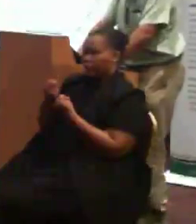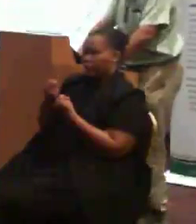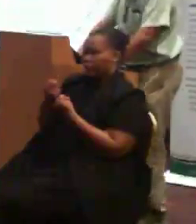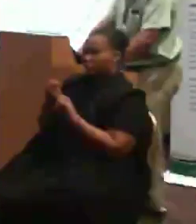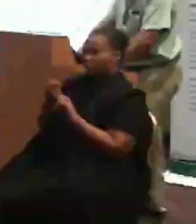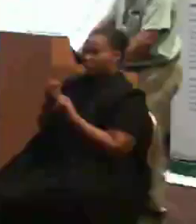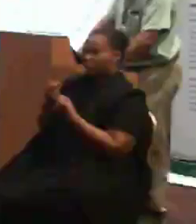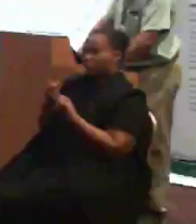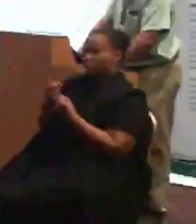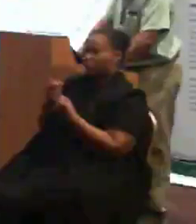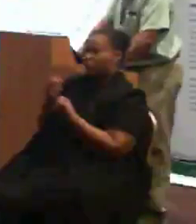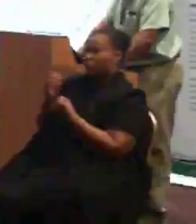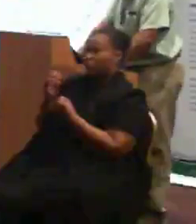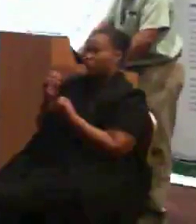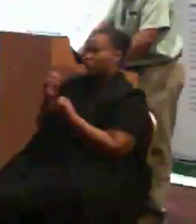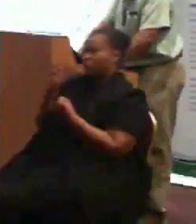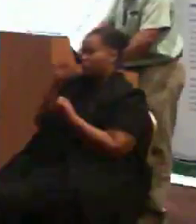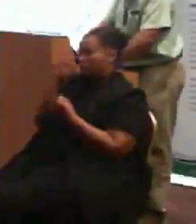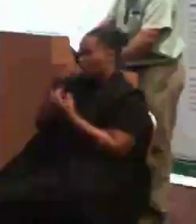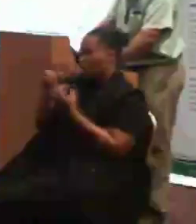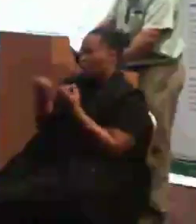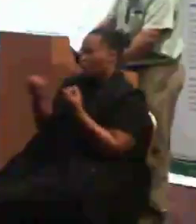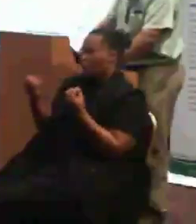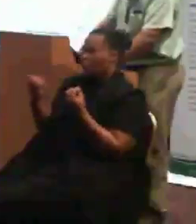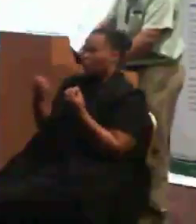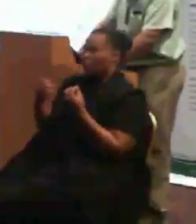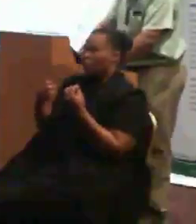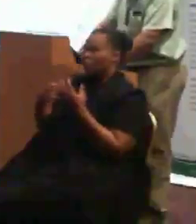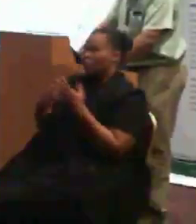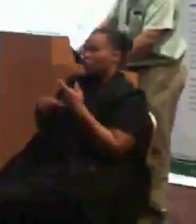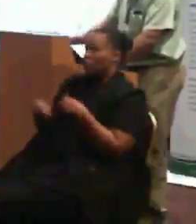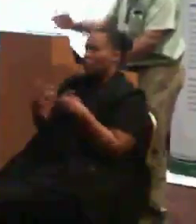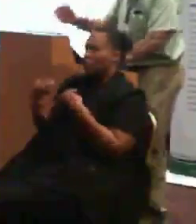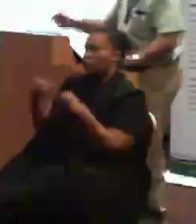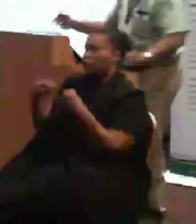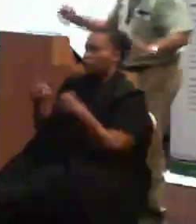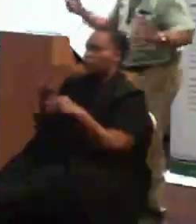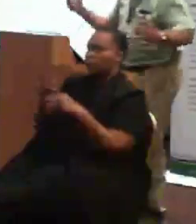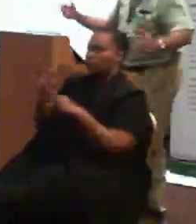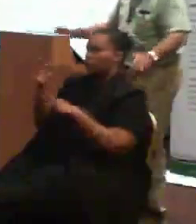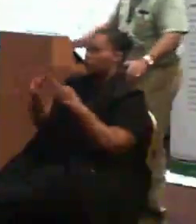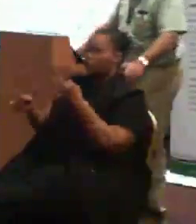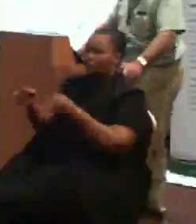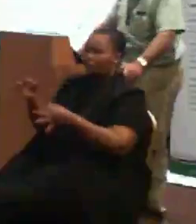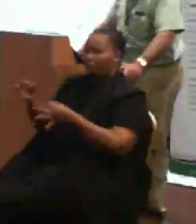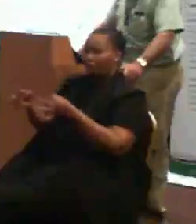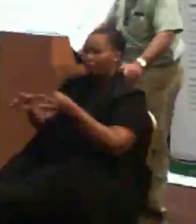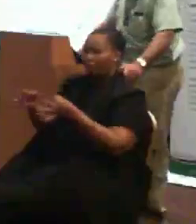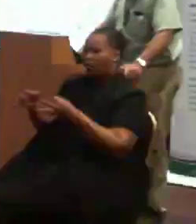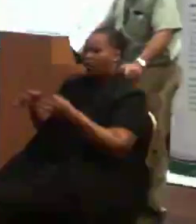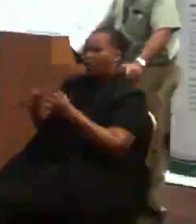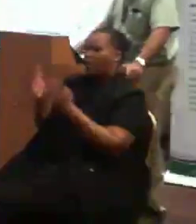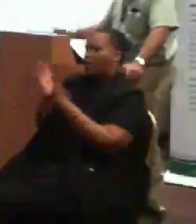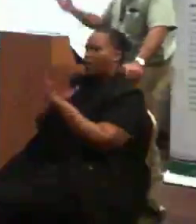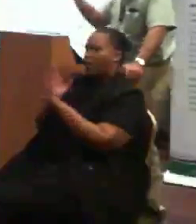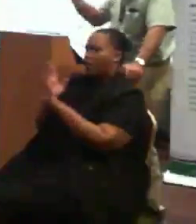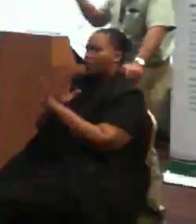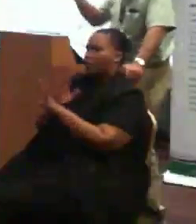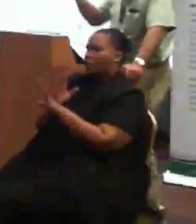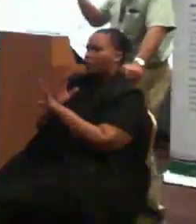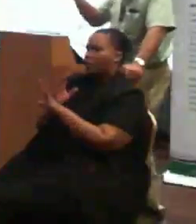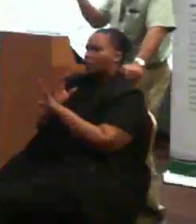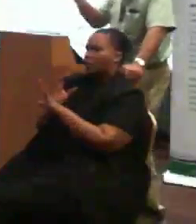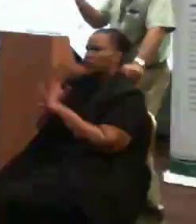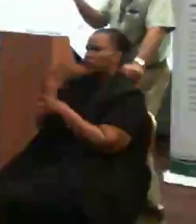contracts out on business principles, not political goals. Adapt legislation to allow private investment to fill